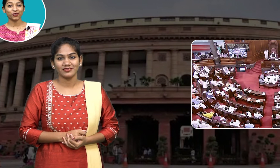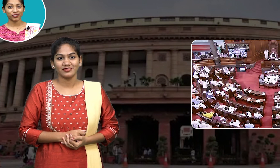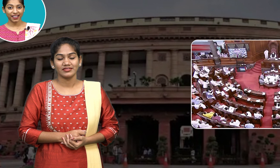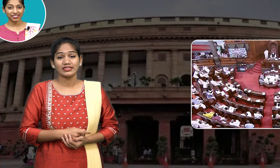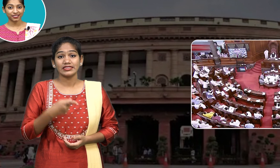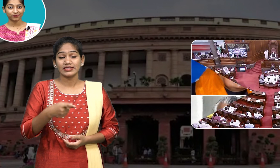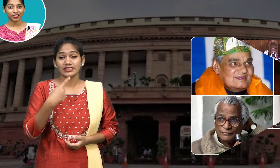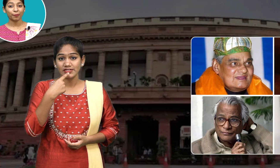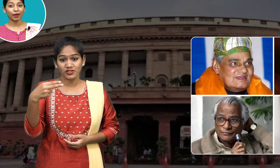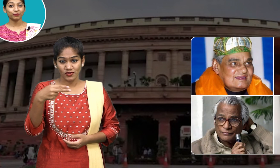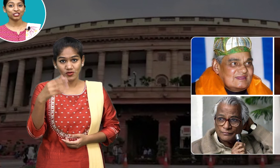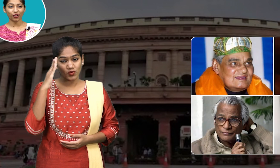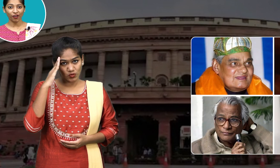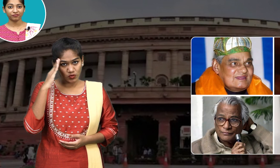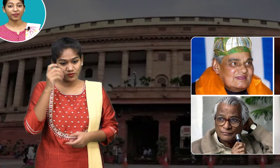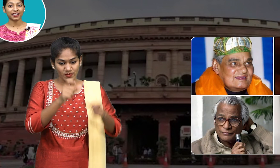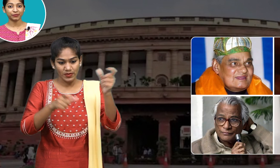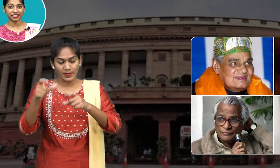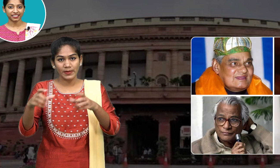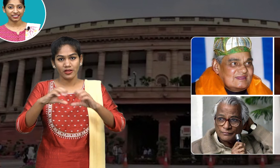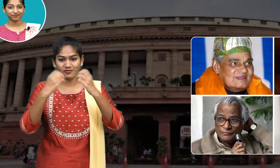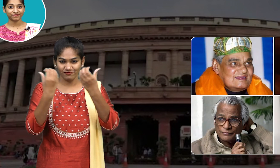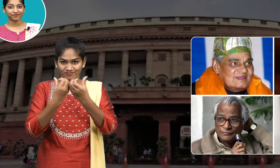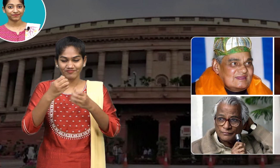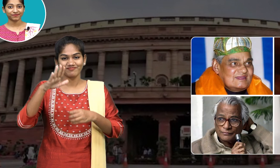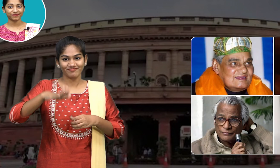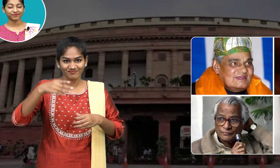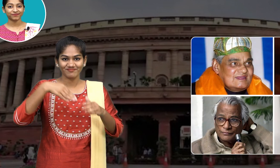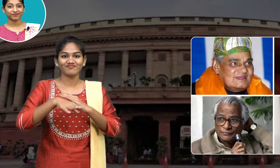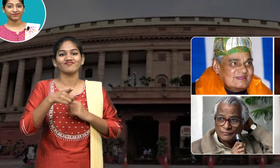are known as Members of Parliament,